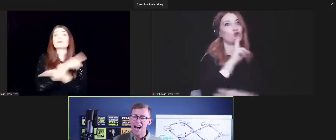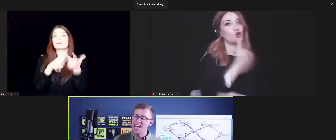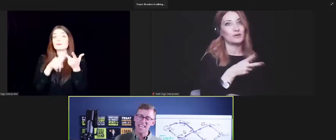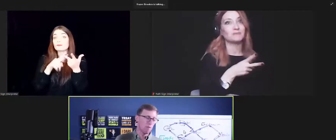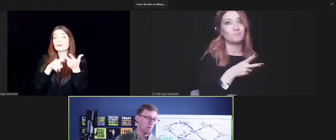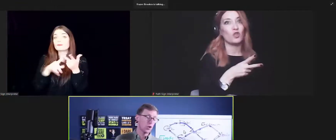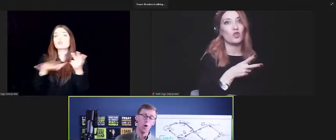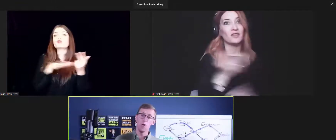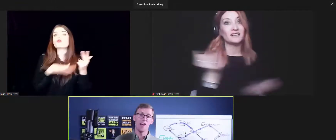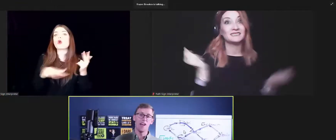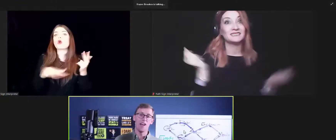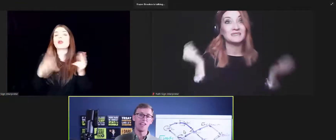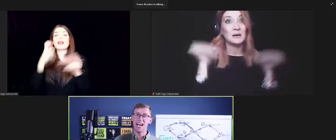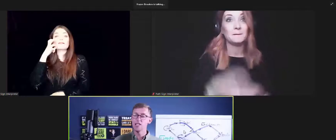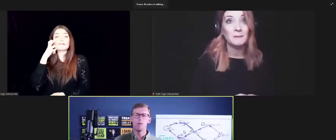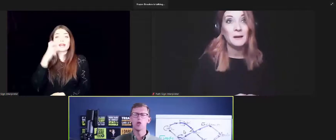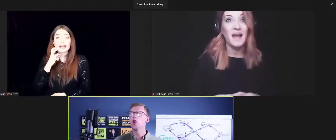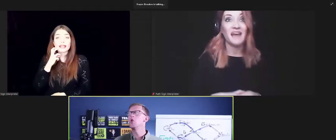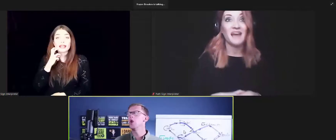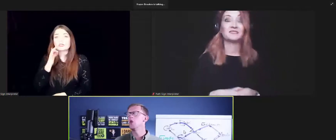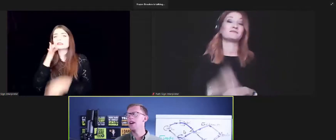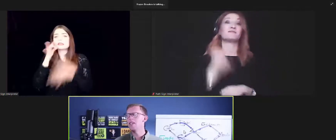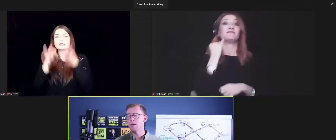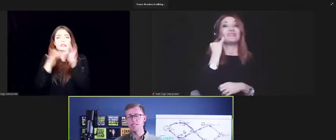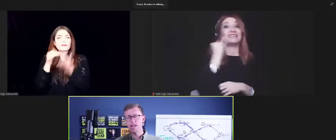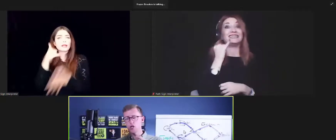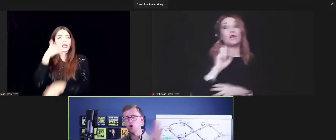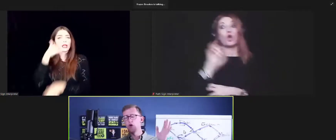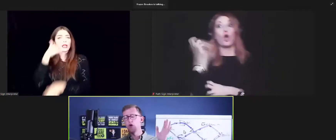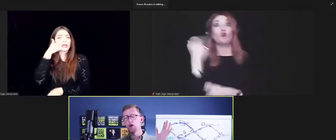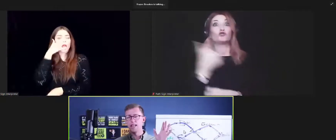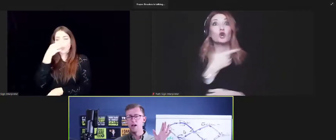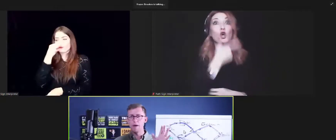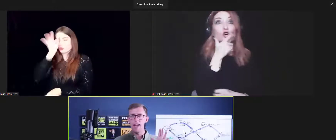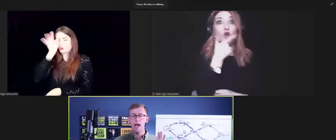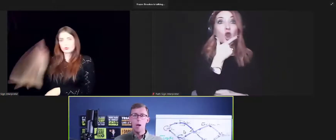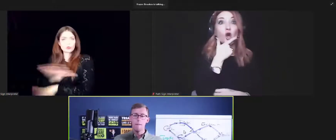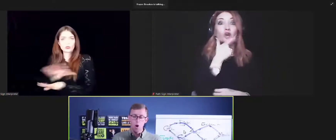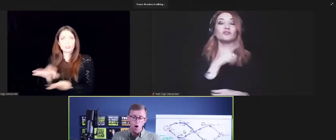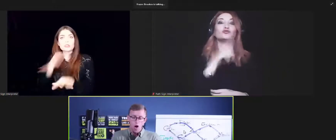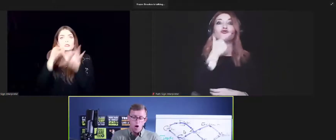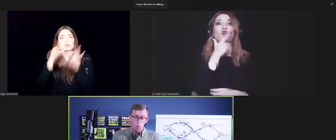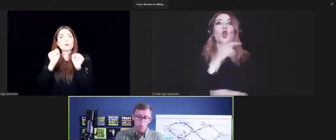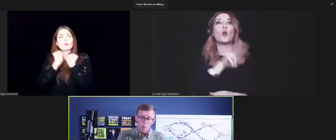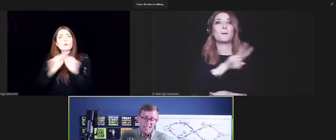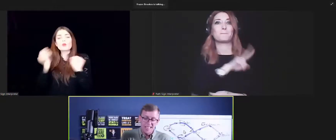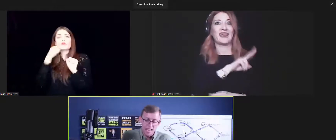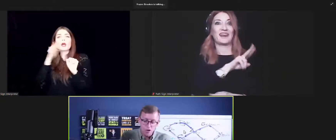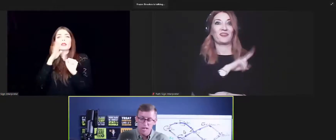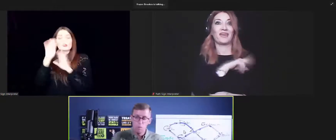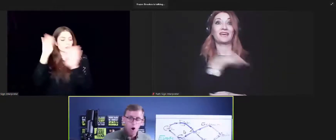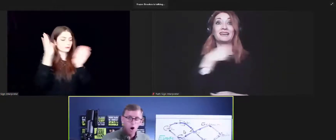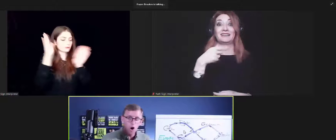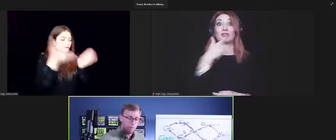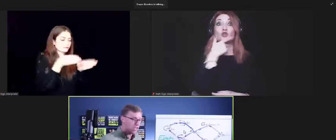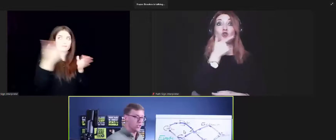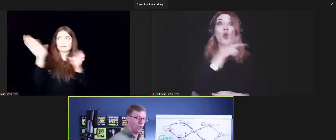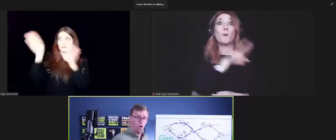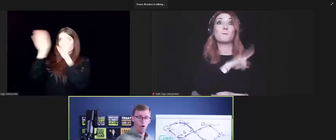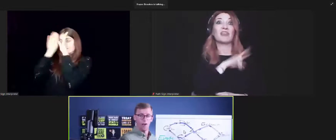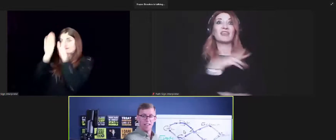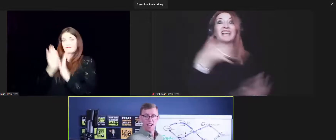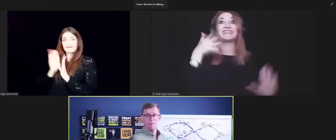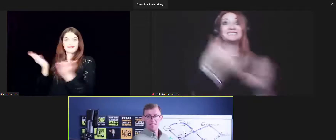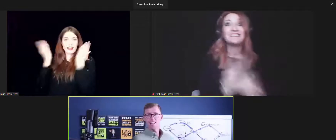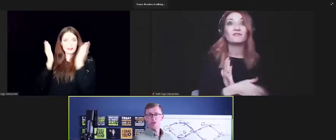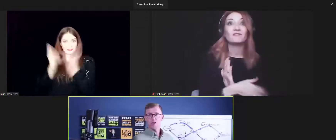And it was so crazy, guys. It was so, so crazy. I'm going to tell you the story in a little bit, but we would literally walk past the door